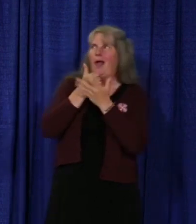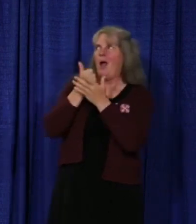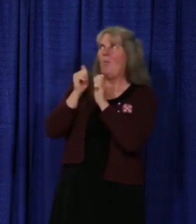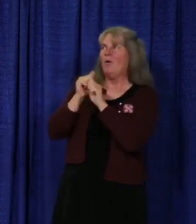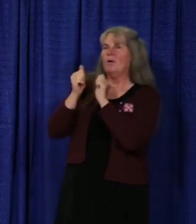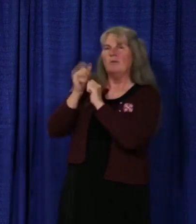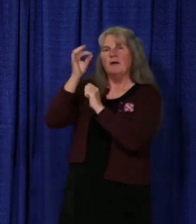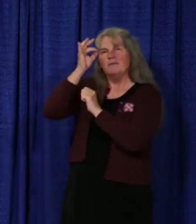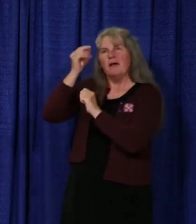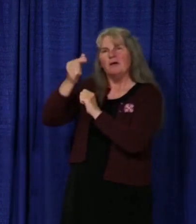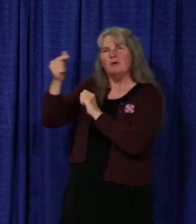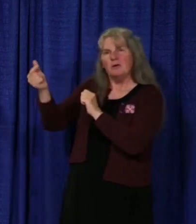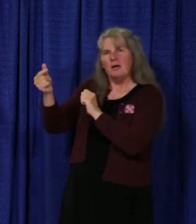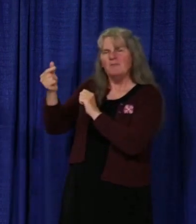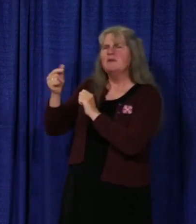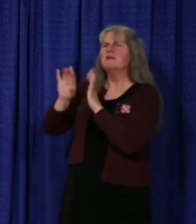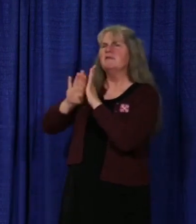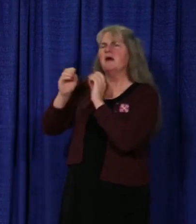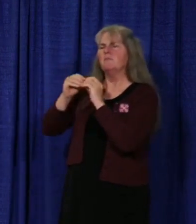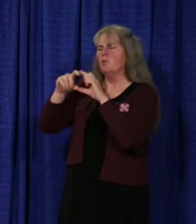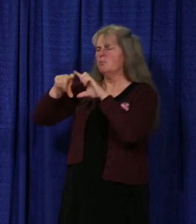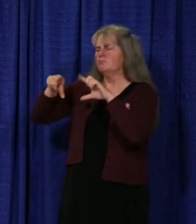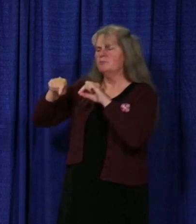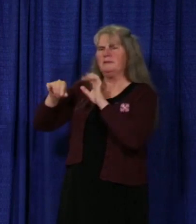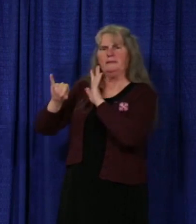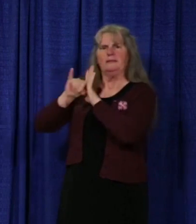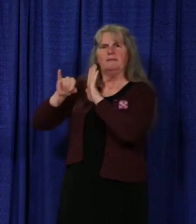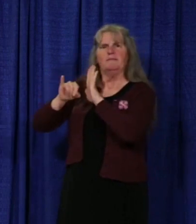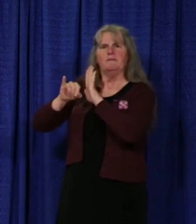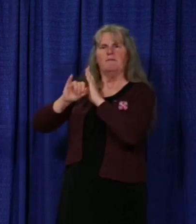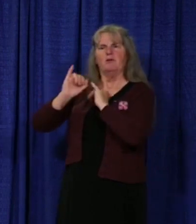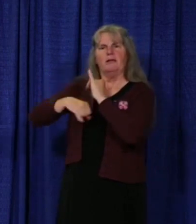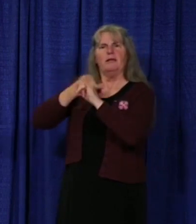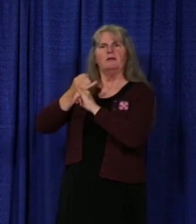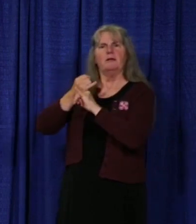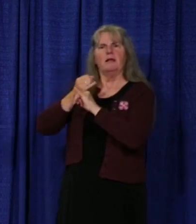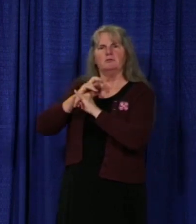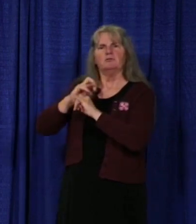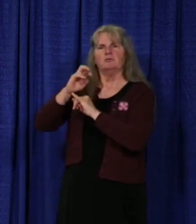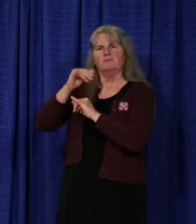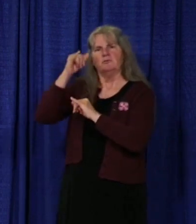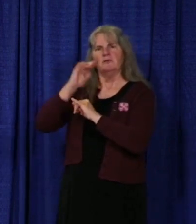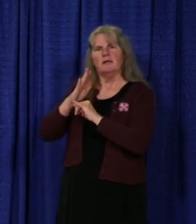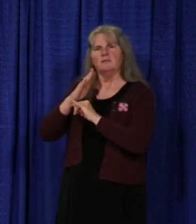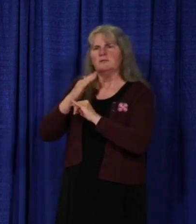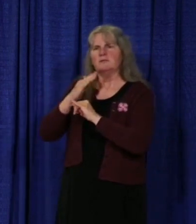more decals when it comes to travelers, international travelers on their way to Alaska.